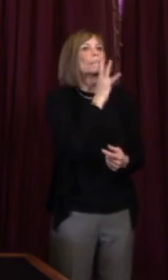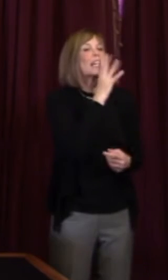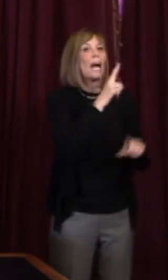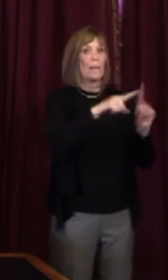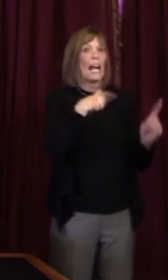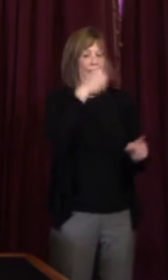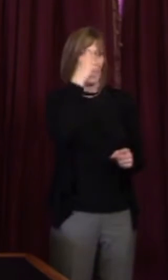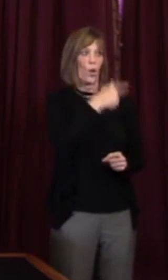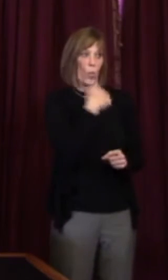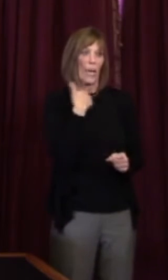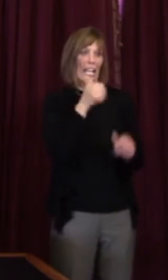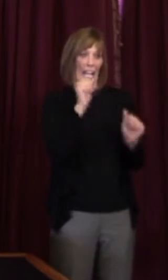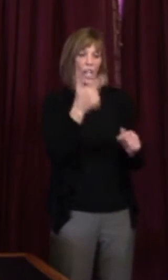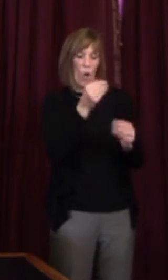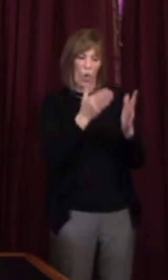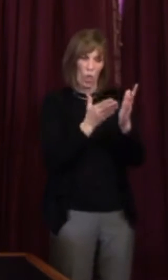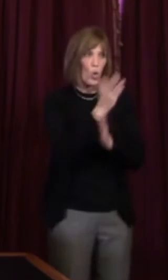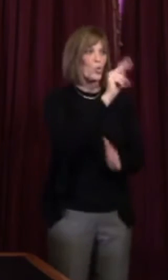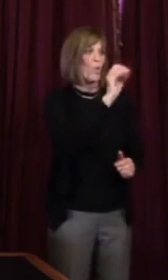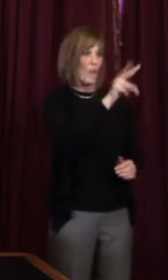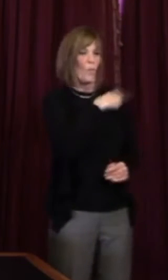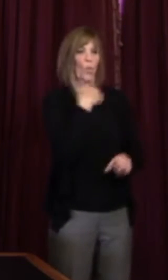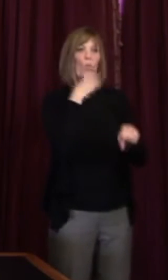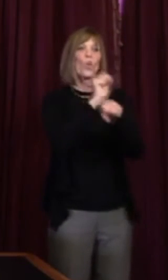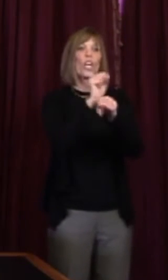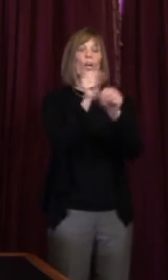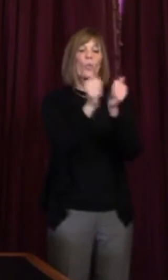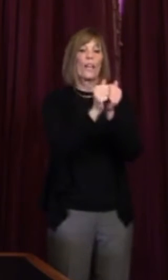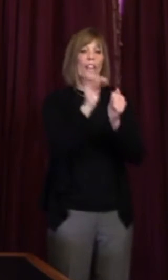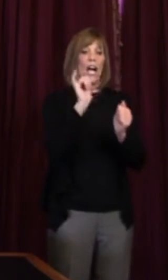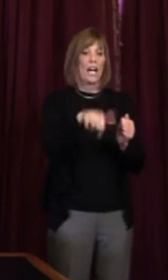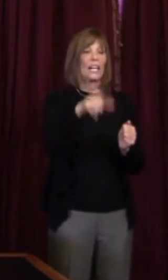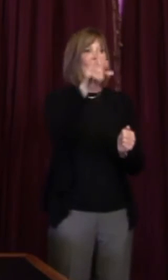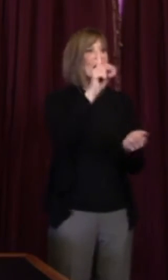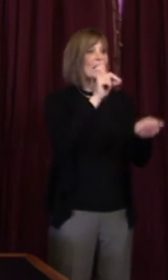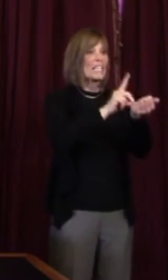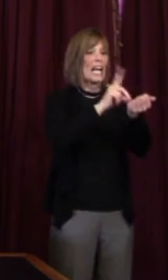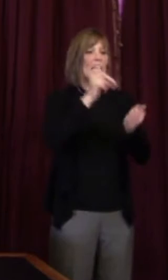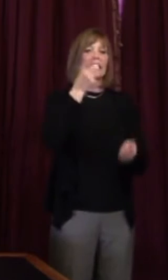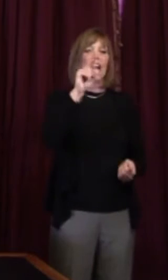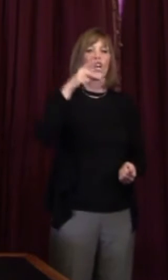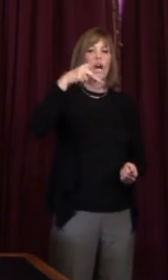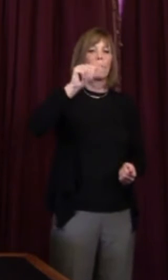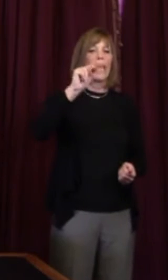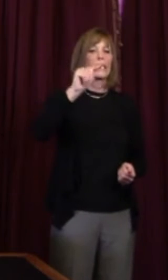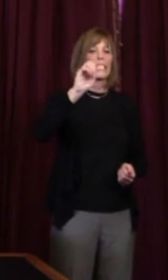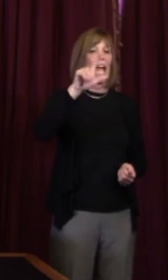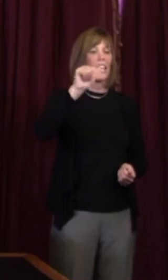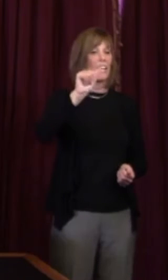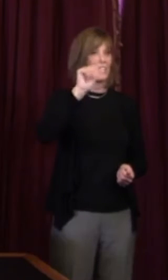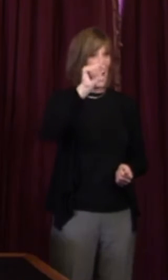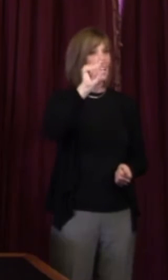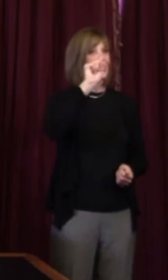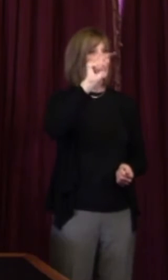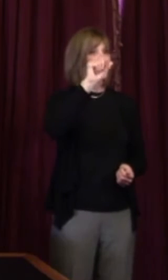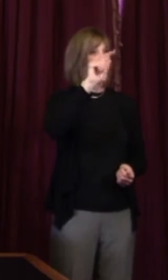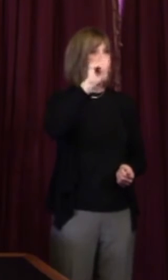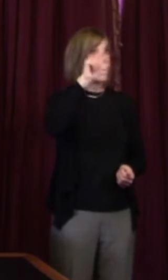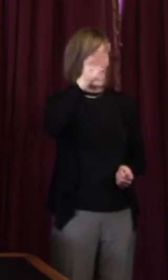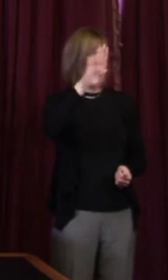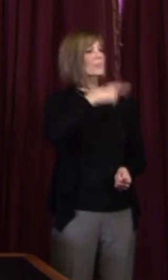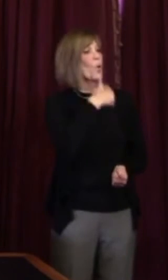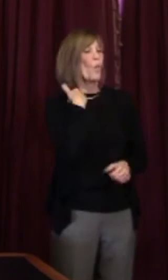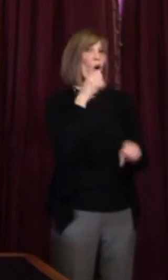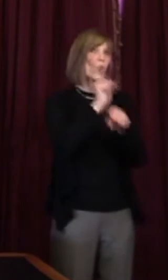have capacity to go through November. We've been working with the Dr. Pentella at the State Hygienic Lab. This is really a decision that